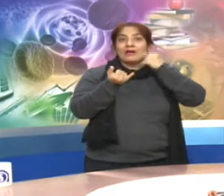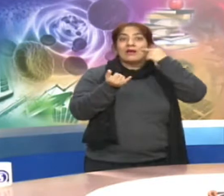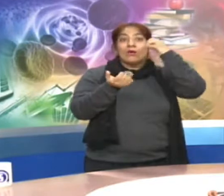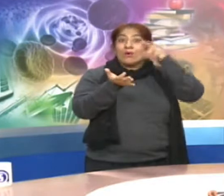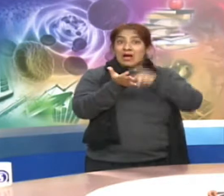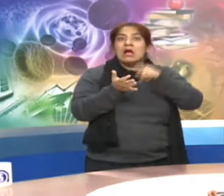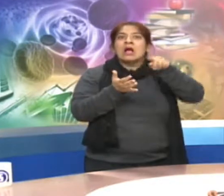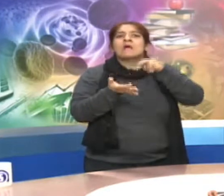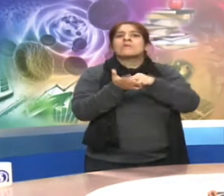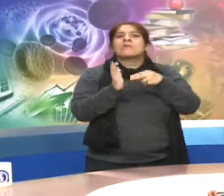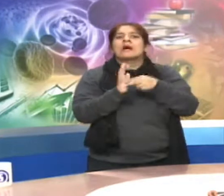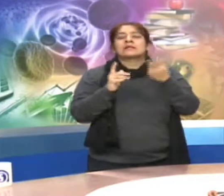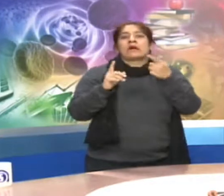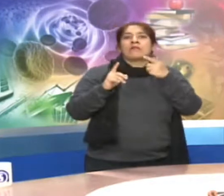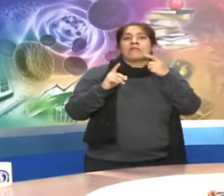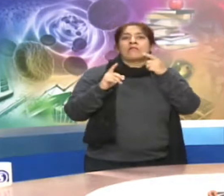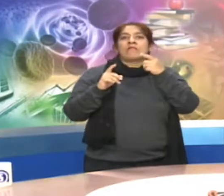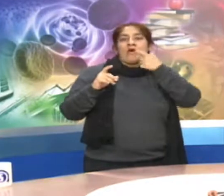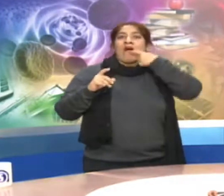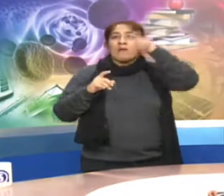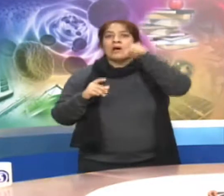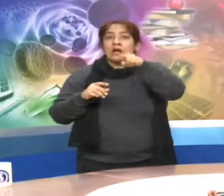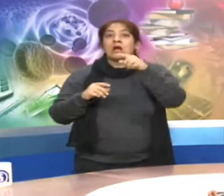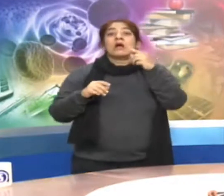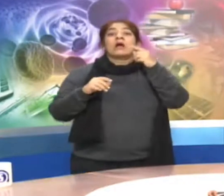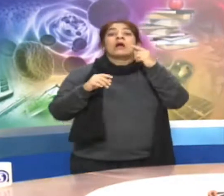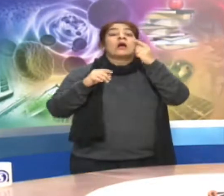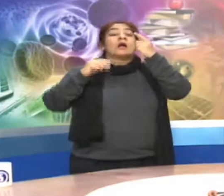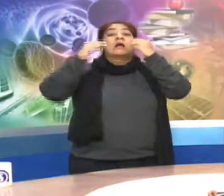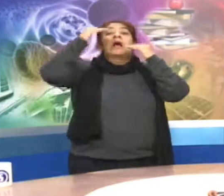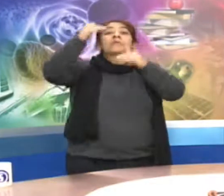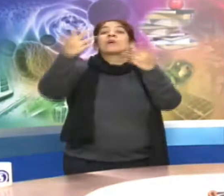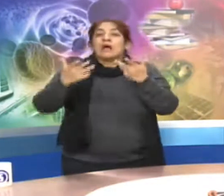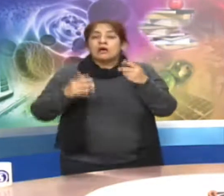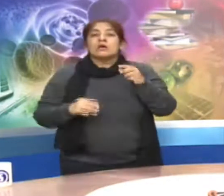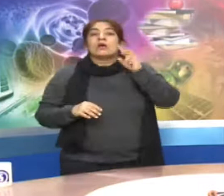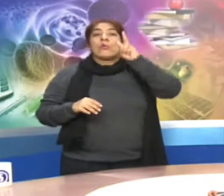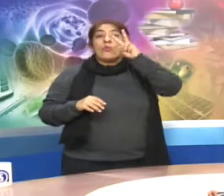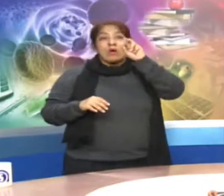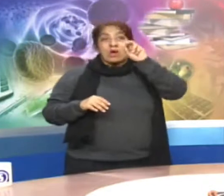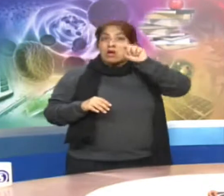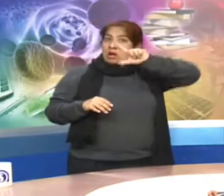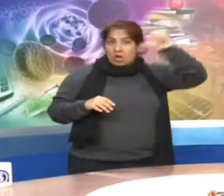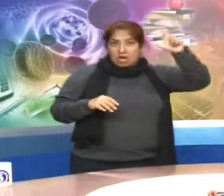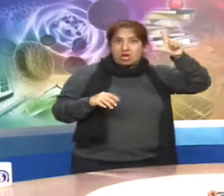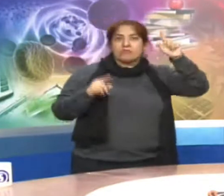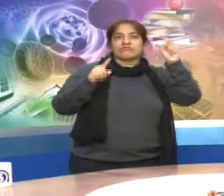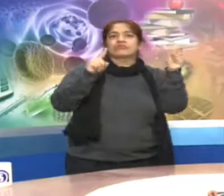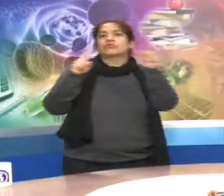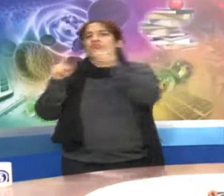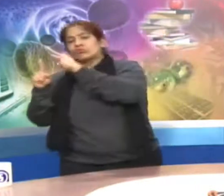can file complaint if it is 20 lakh to 1 crore.